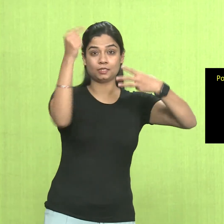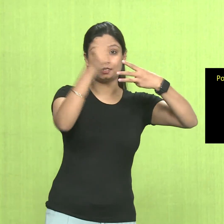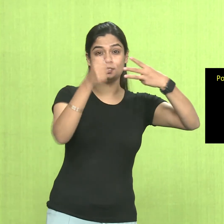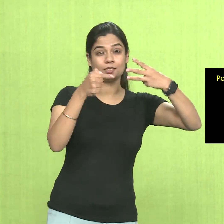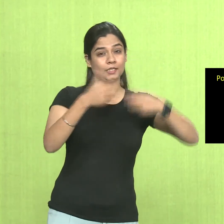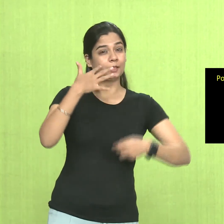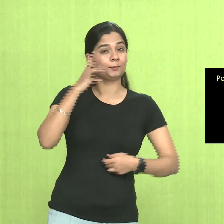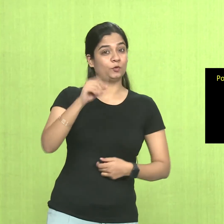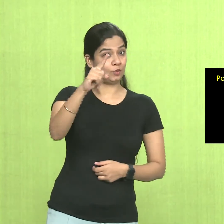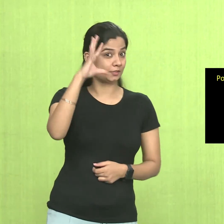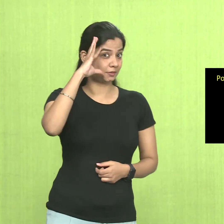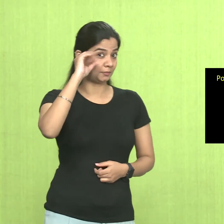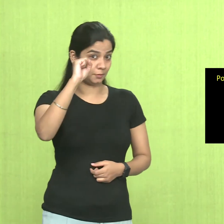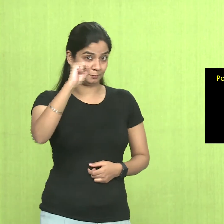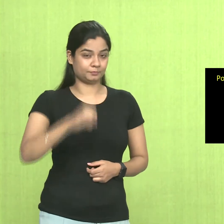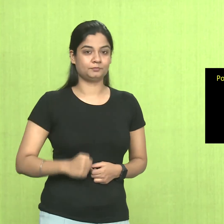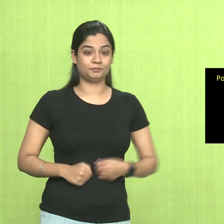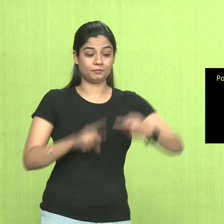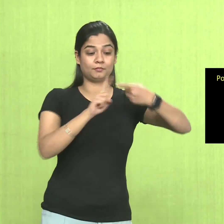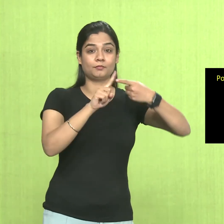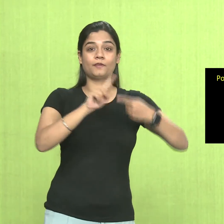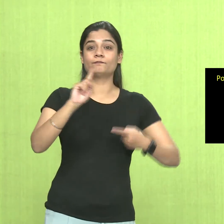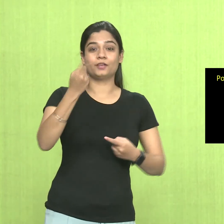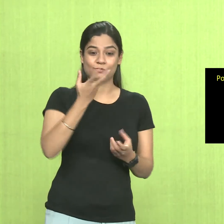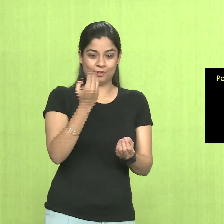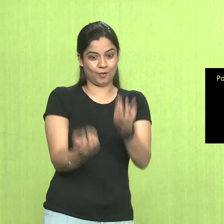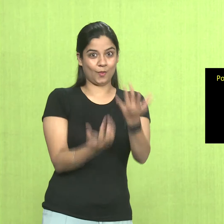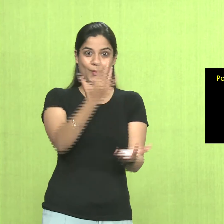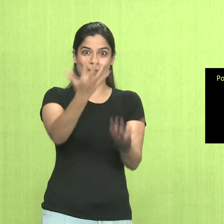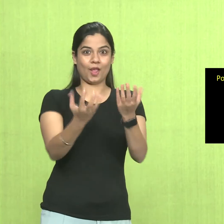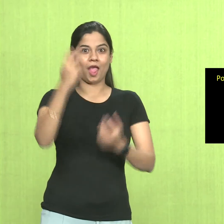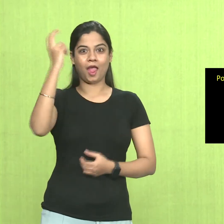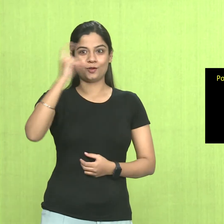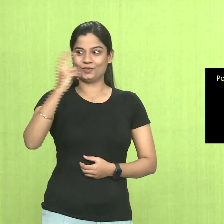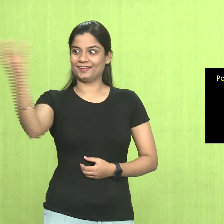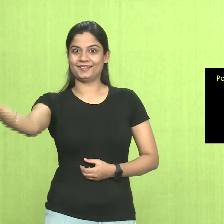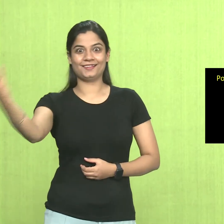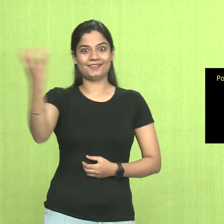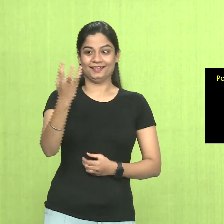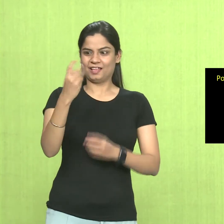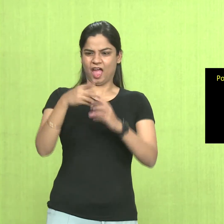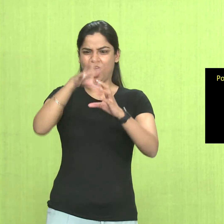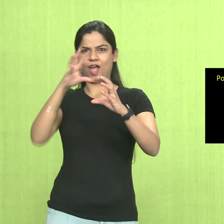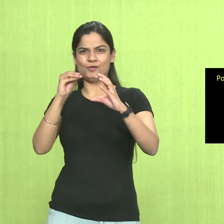Some things that you should remember while you are boiling. Boil the food along with their